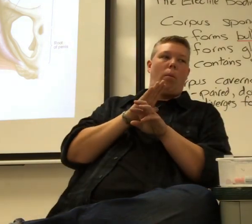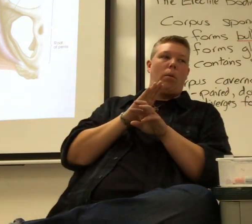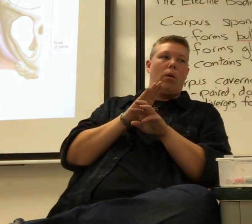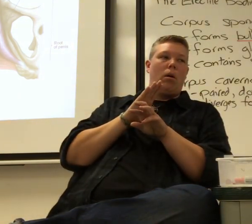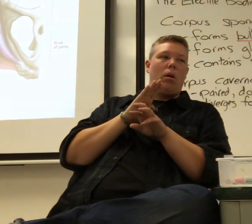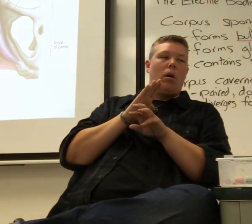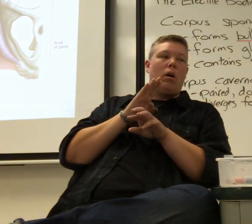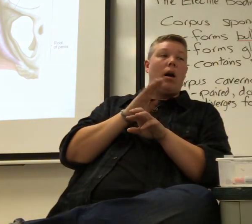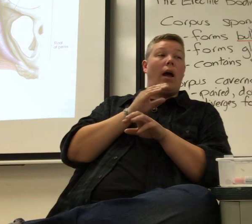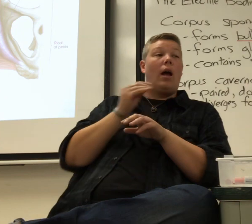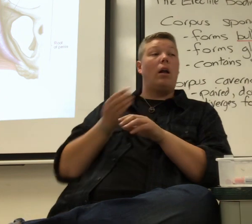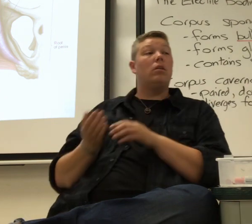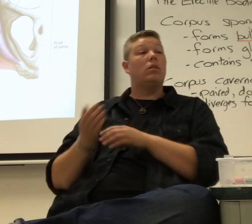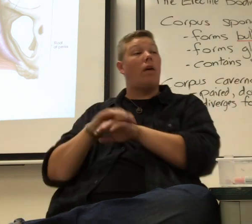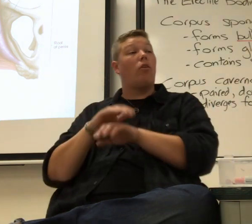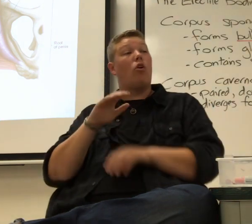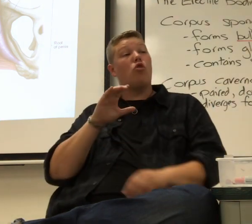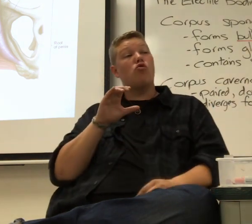the crus